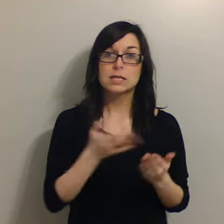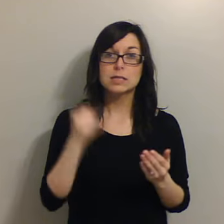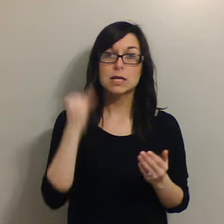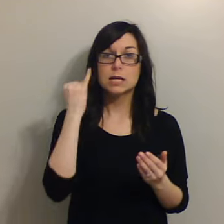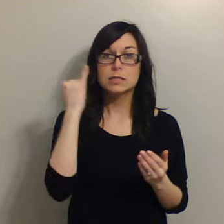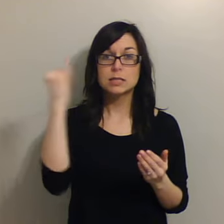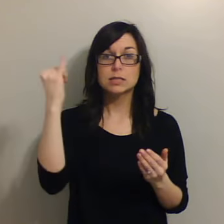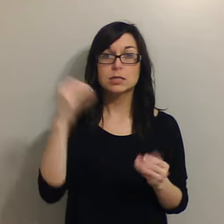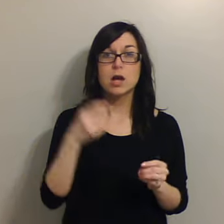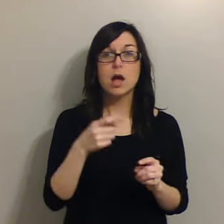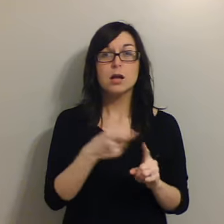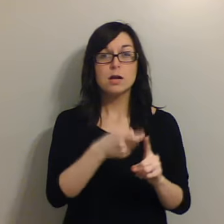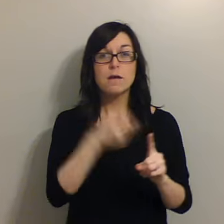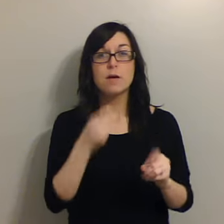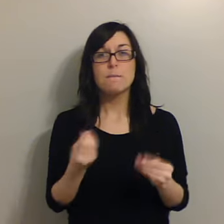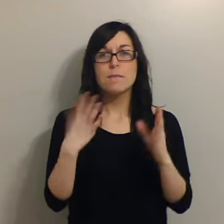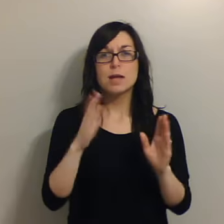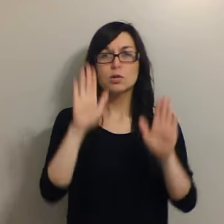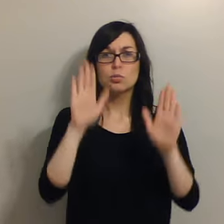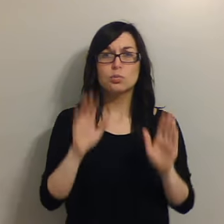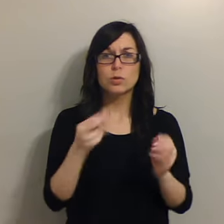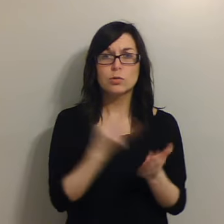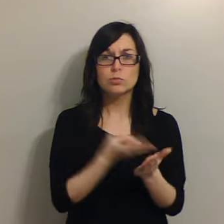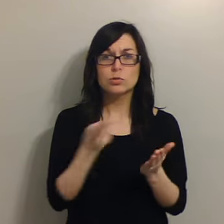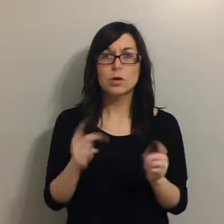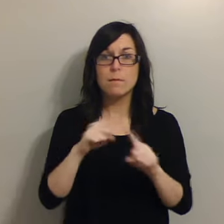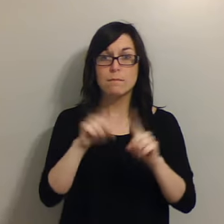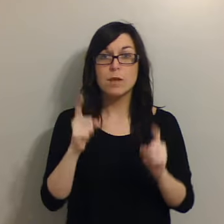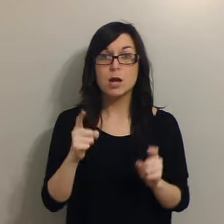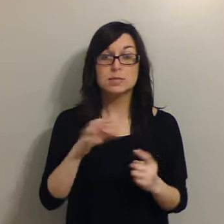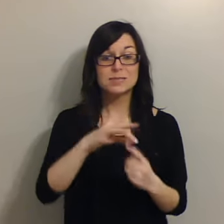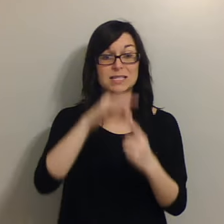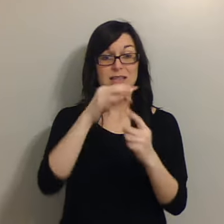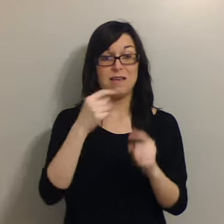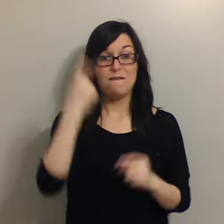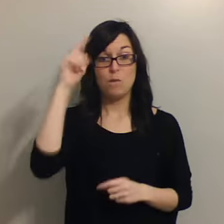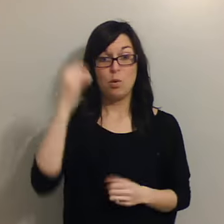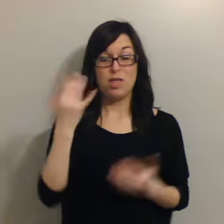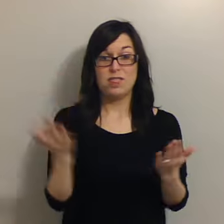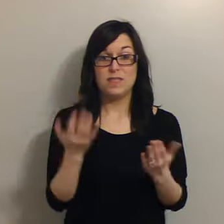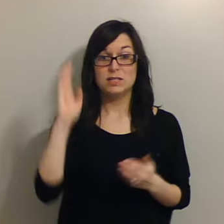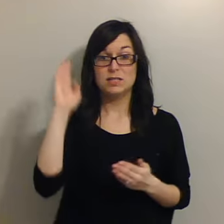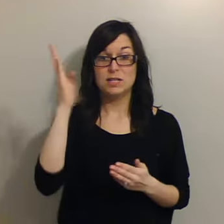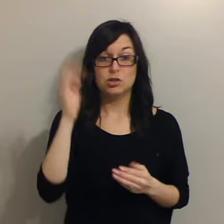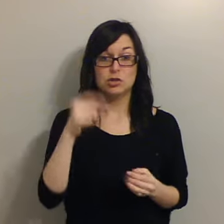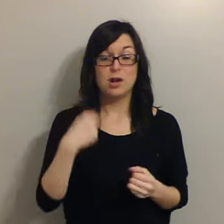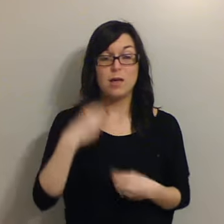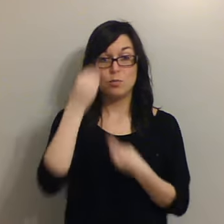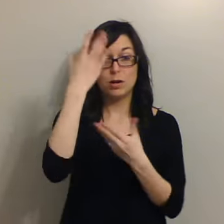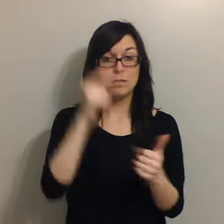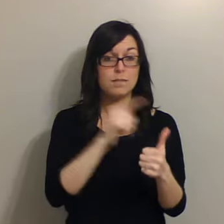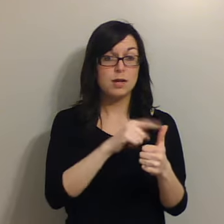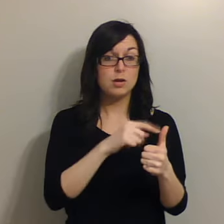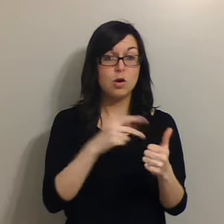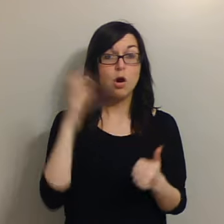however the main resources used to fundraise this presentation, which I highly recommend, include and honor the program